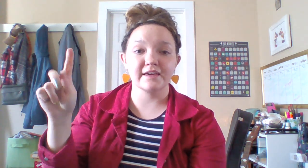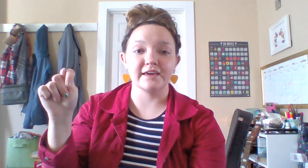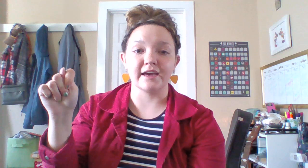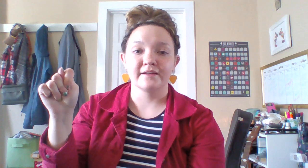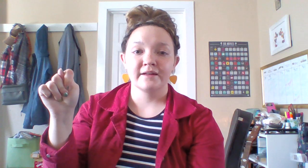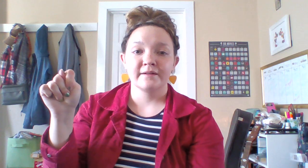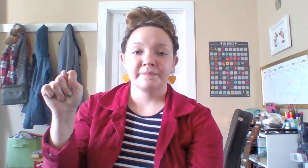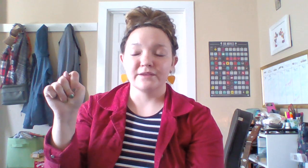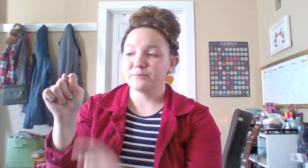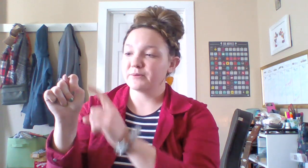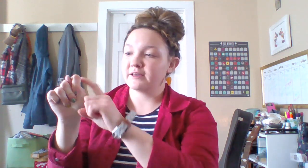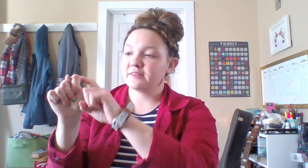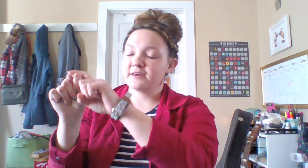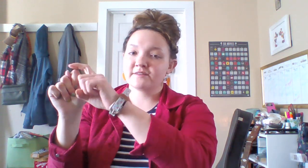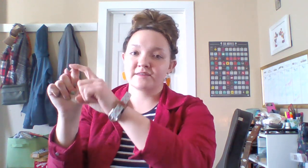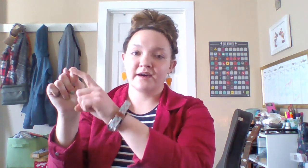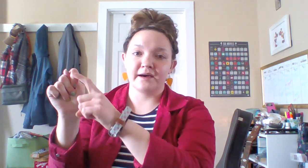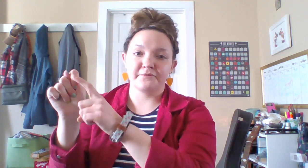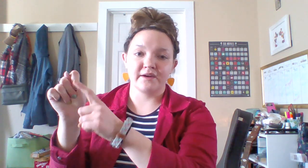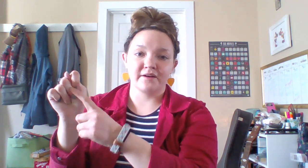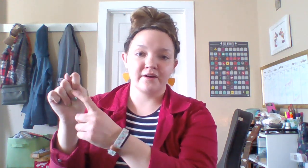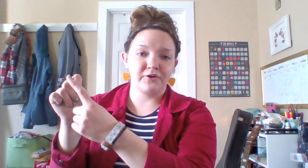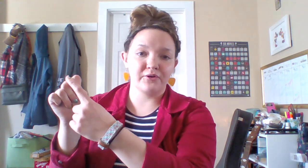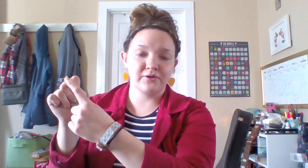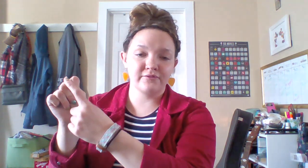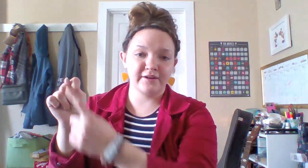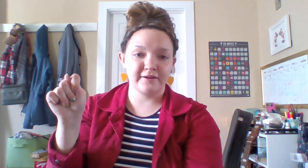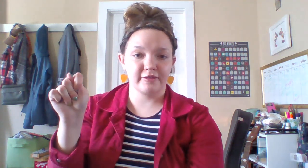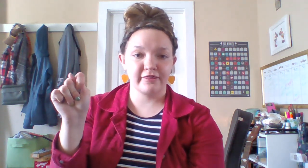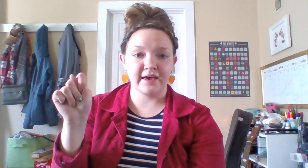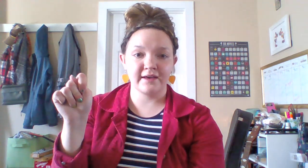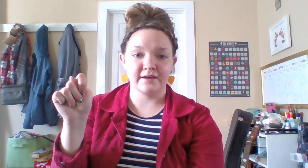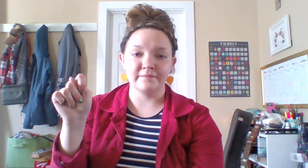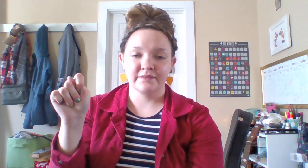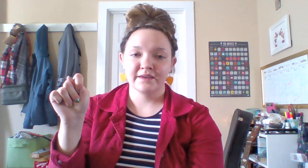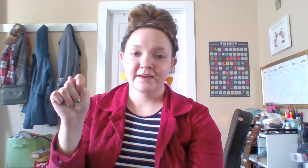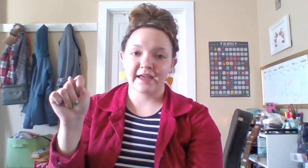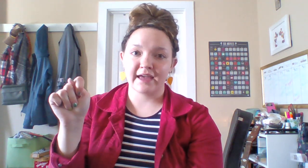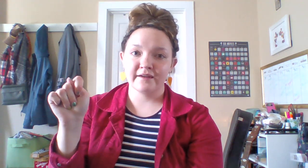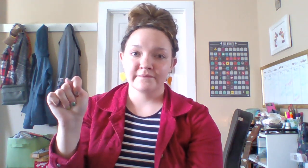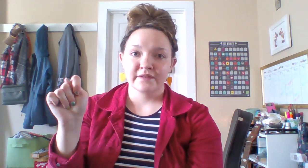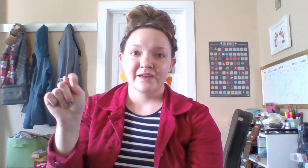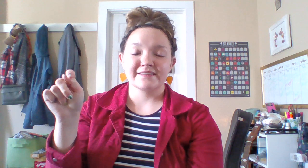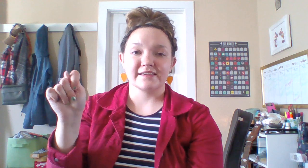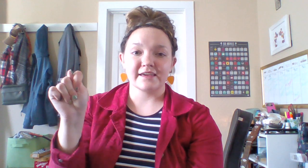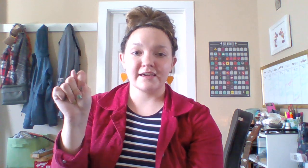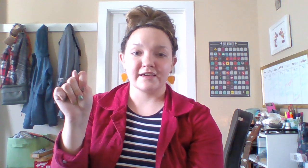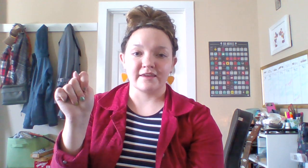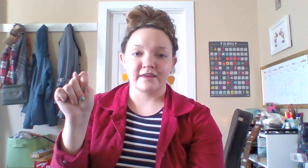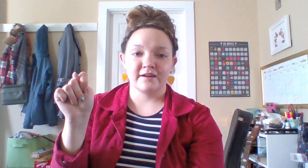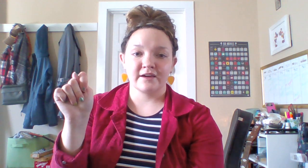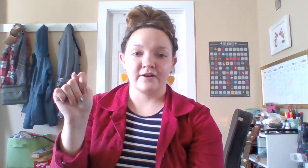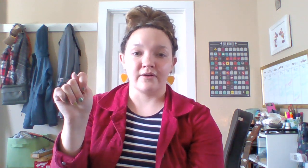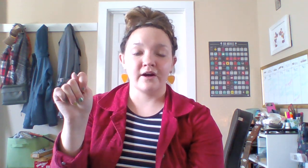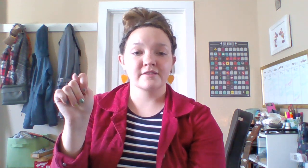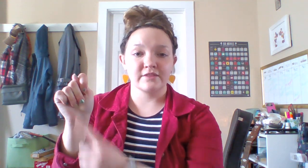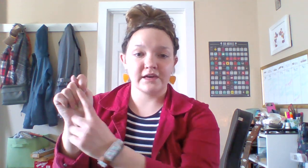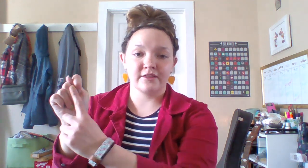T, you bring this top finger over your thumb. Okay, T, there you go. Also, the other